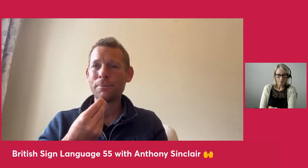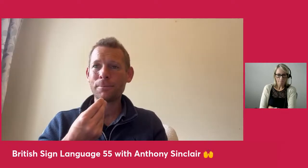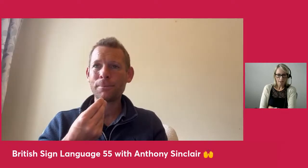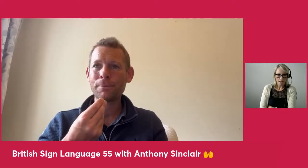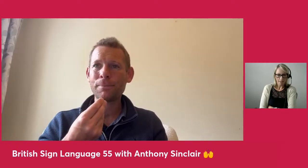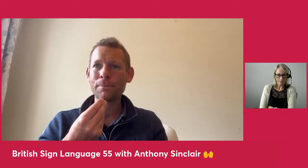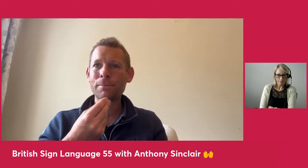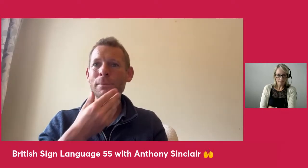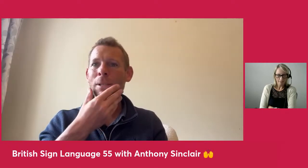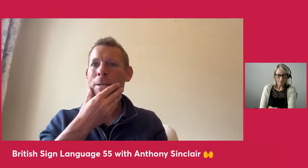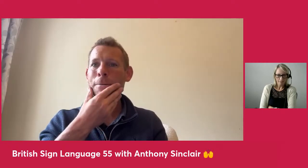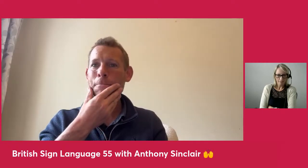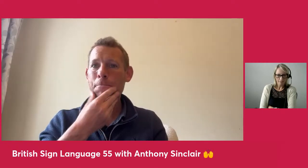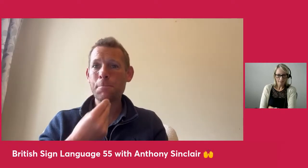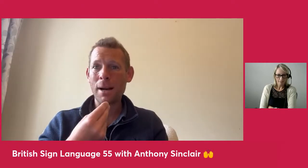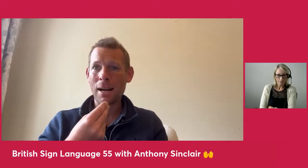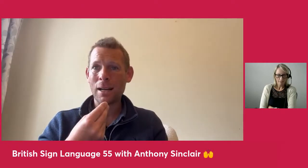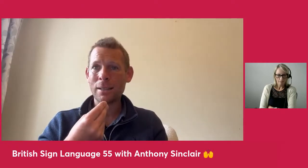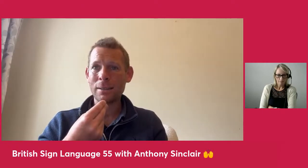And man,